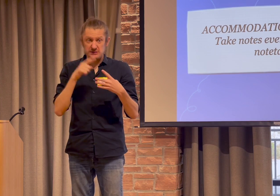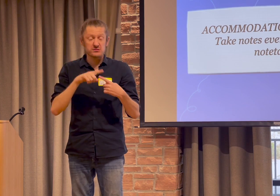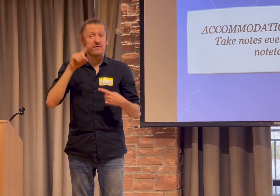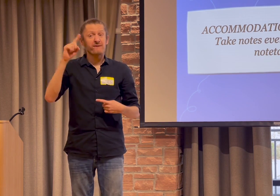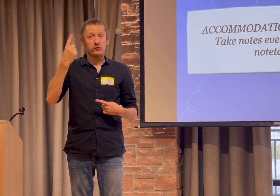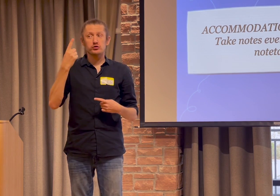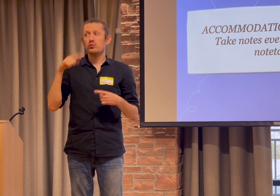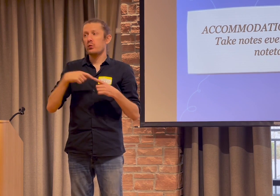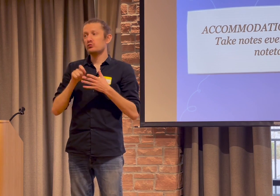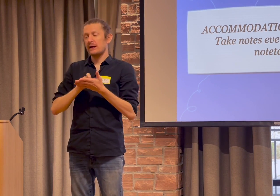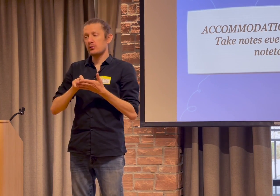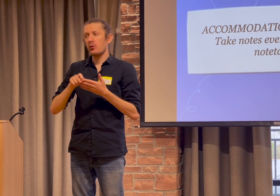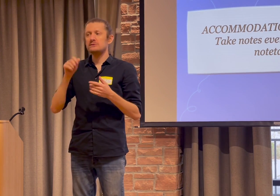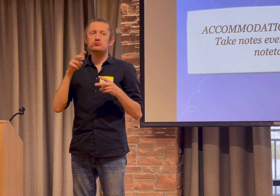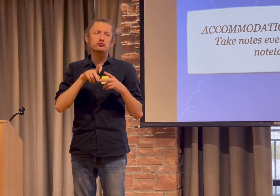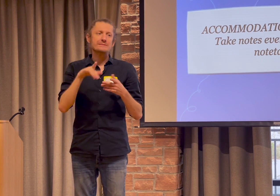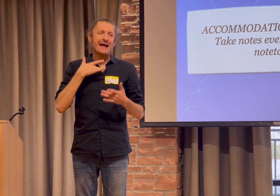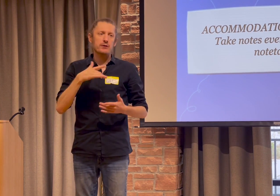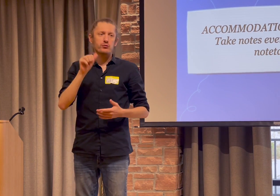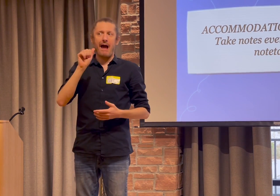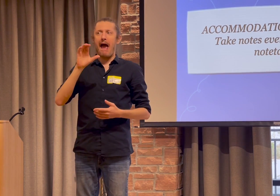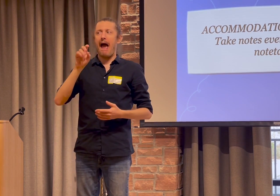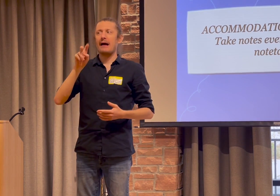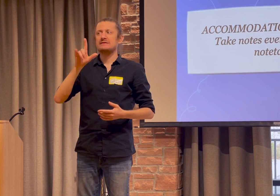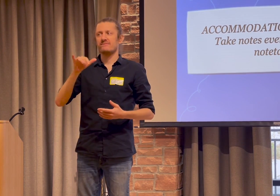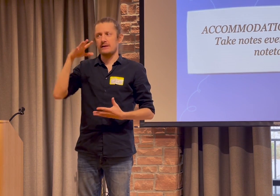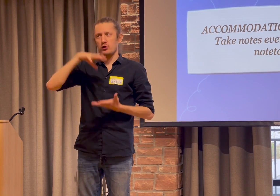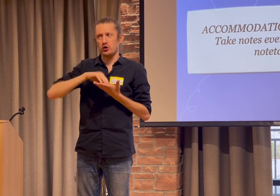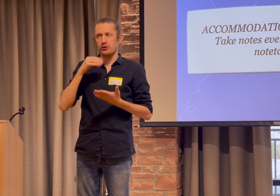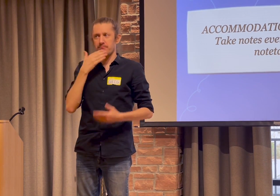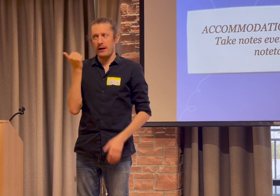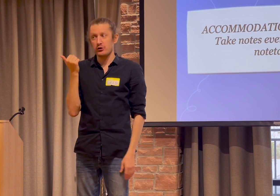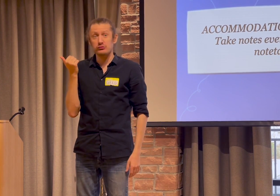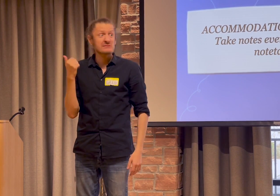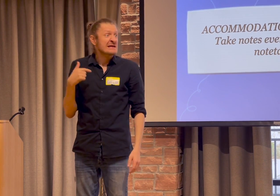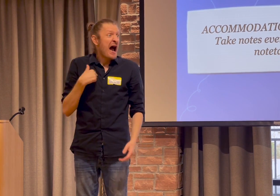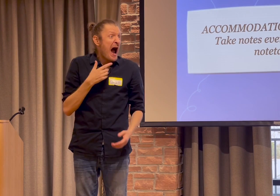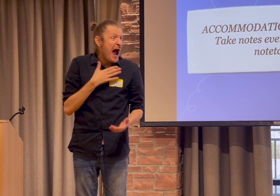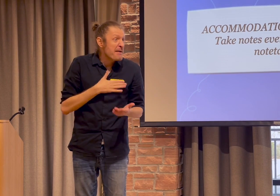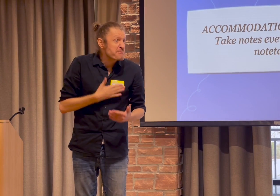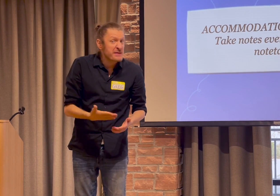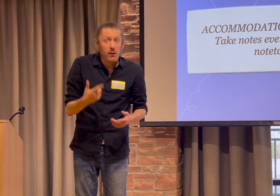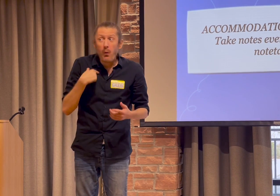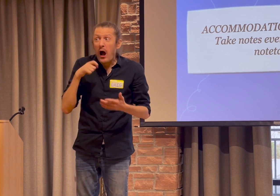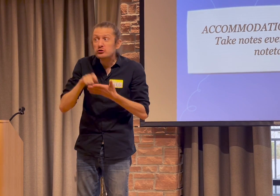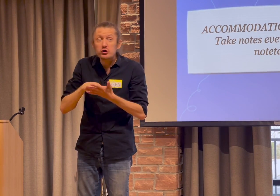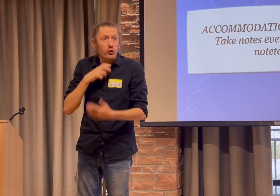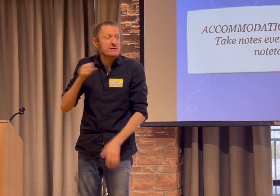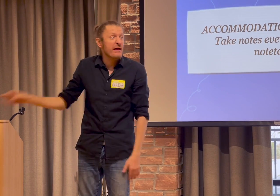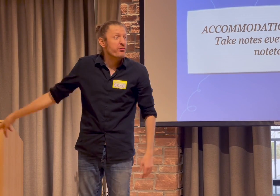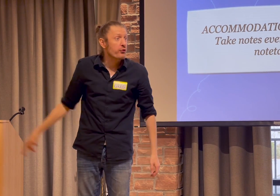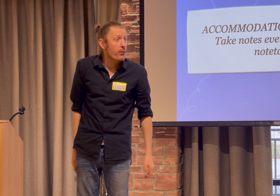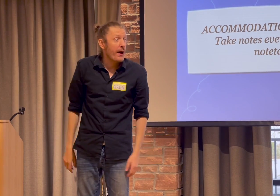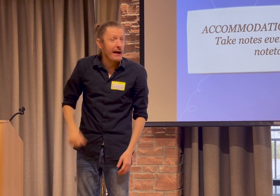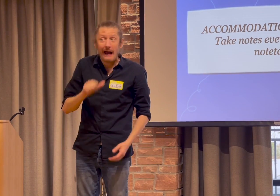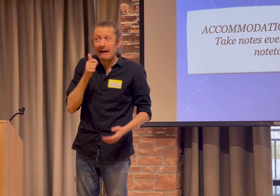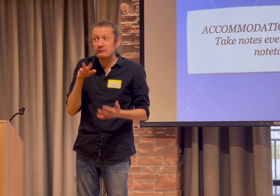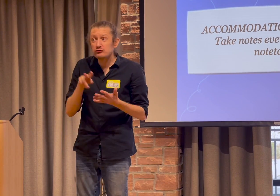opportunity because it's really difficult to write your own notes and be a DHH person in the